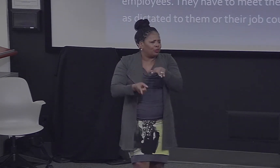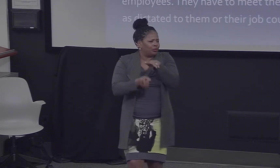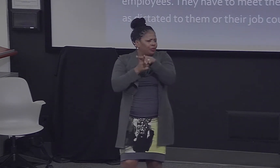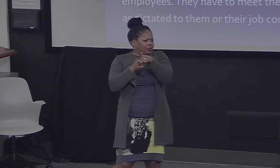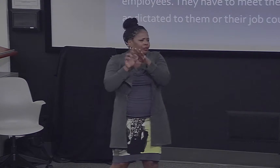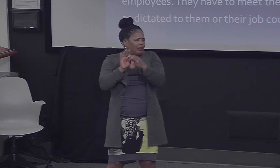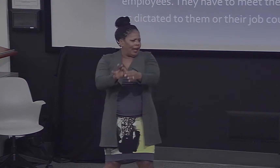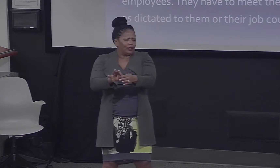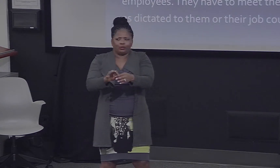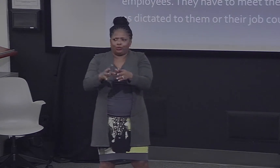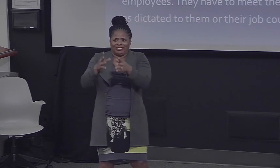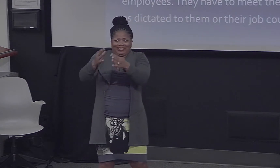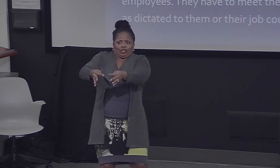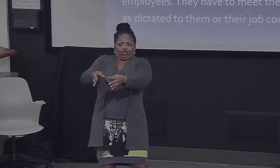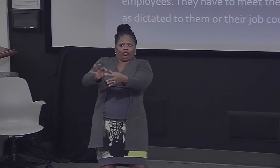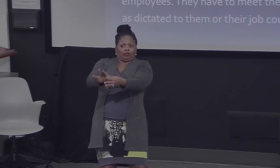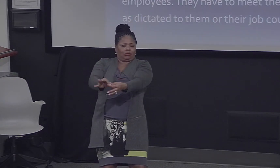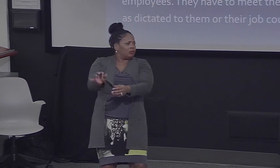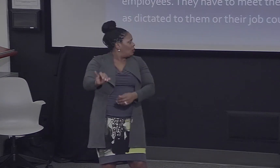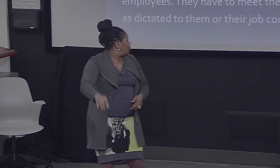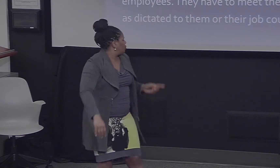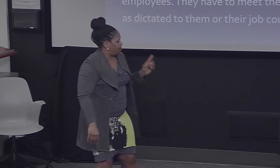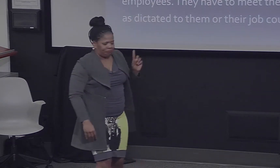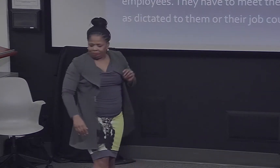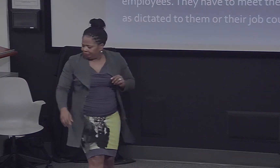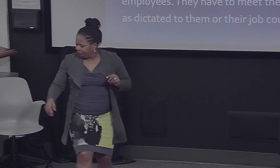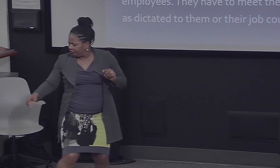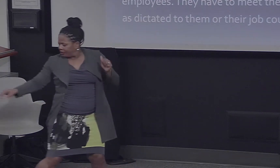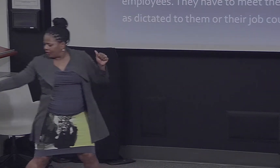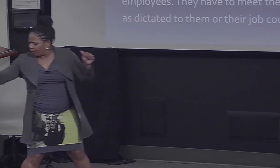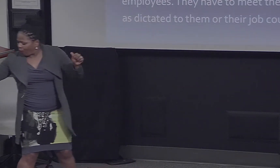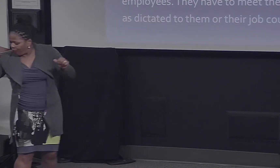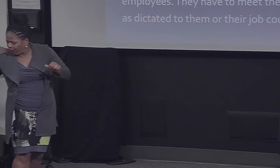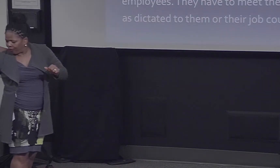an interpreter to fill a job, and the difference between that and the